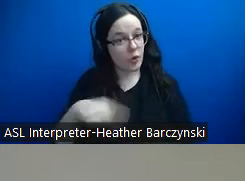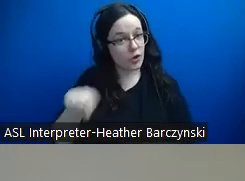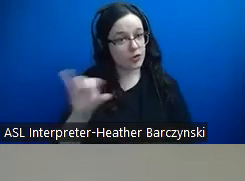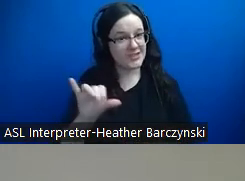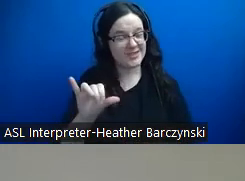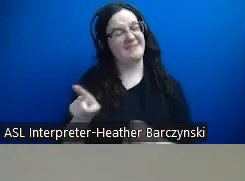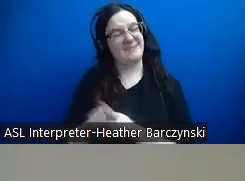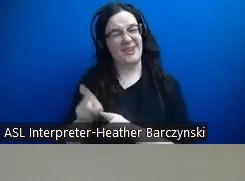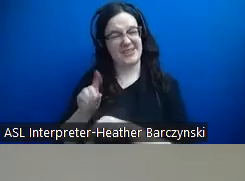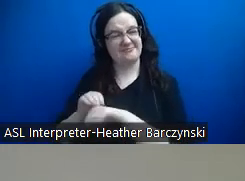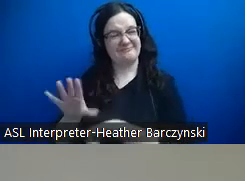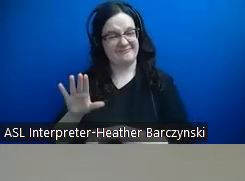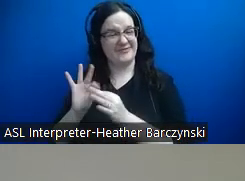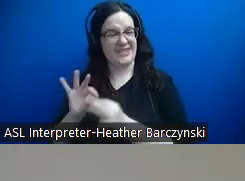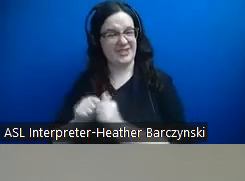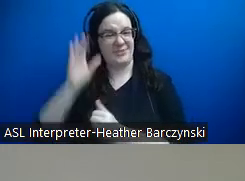my boyfriend.